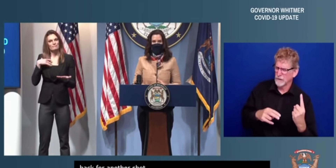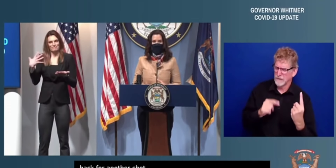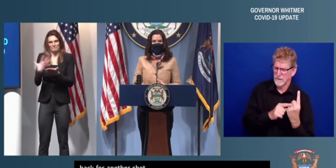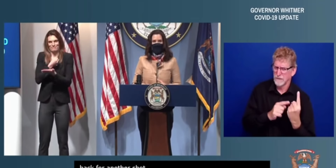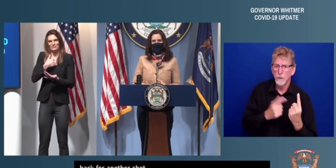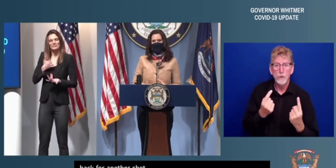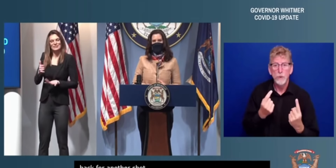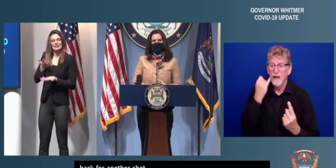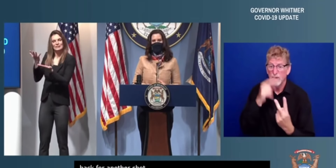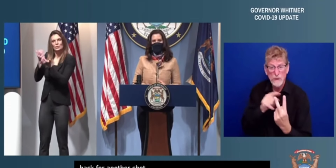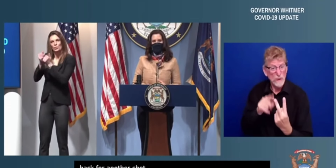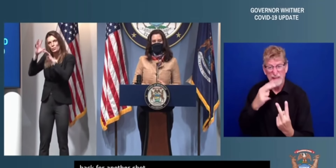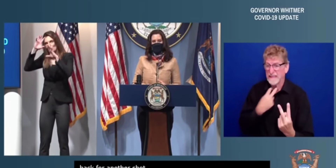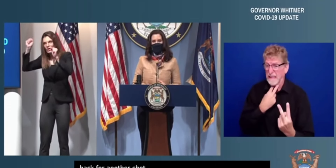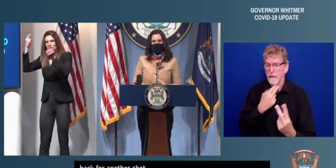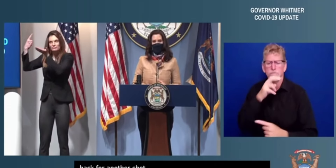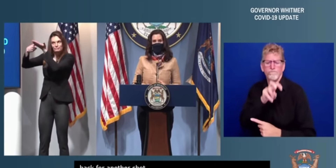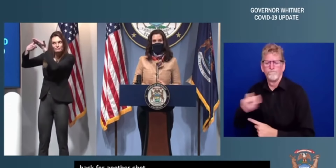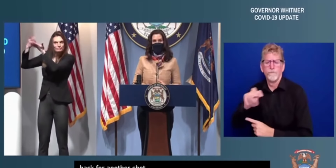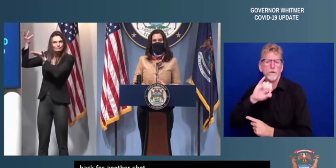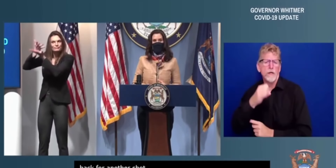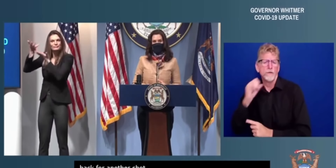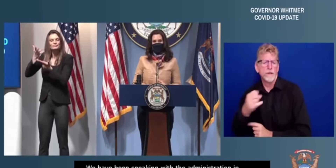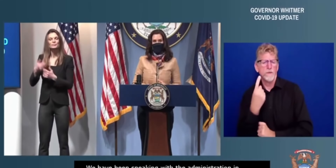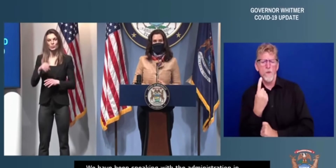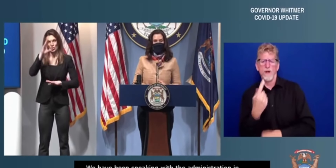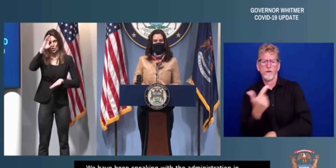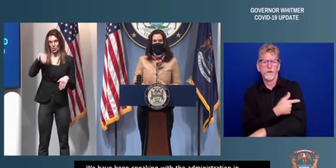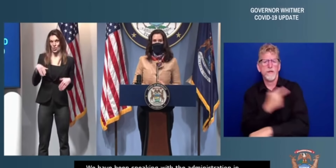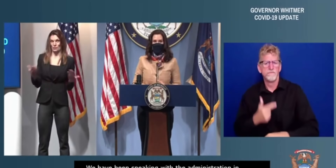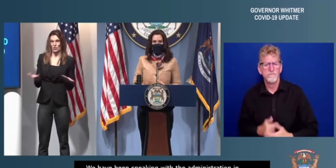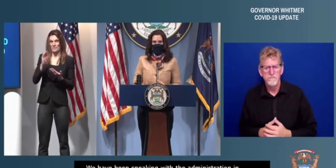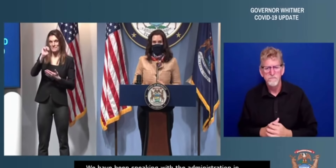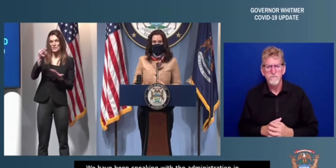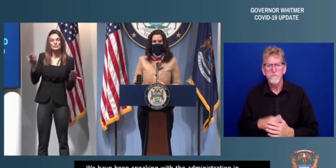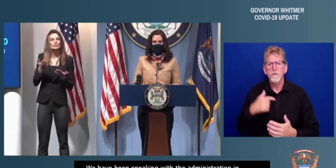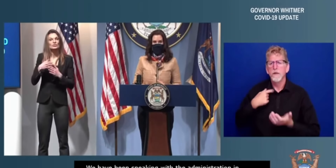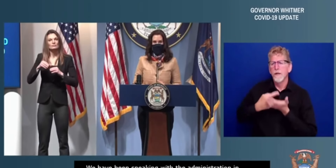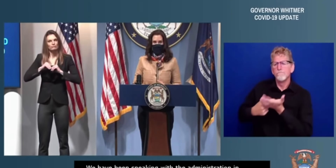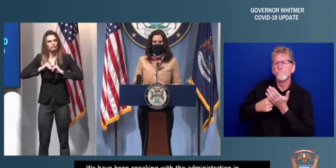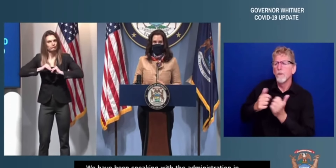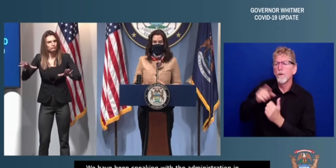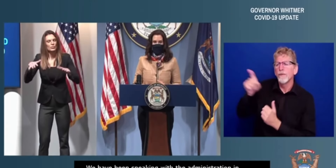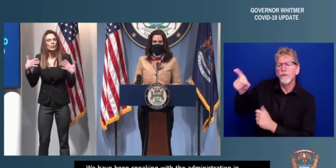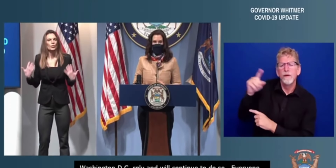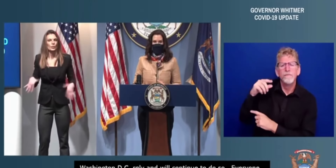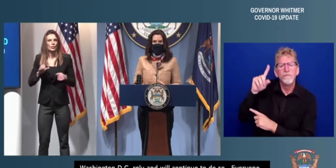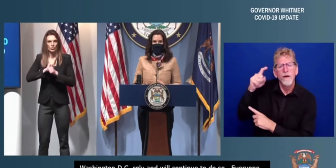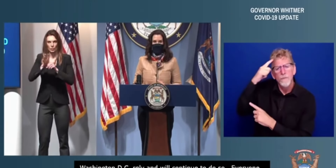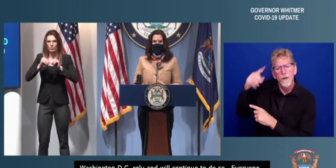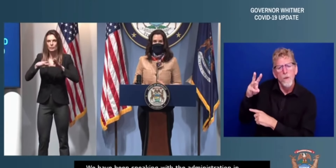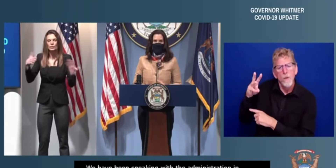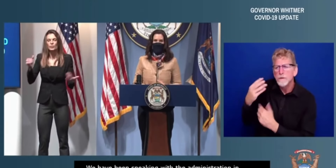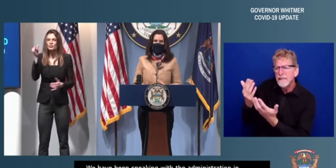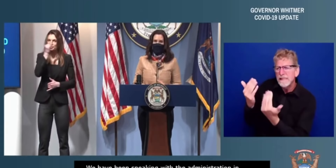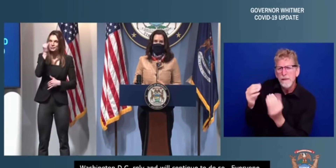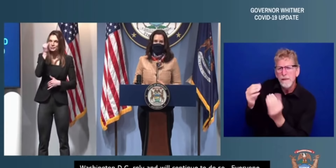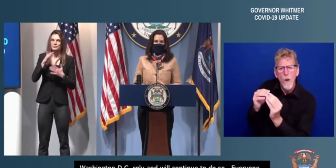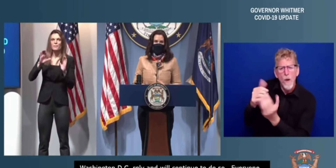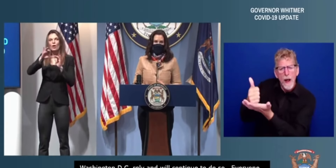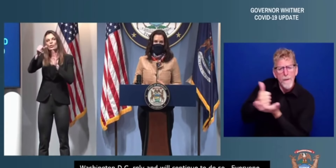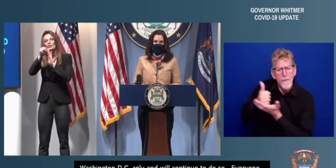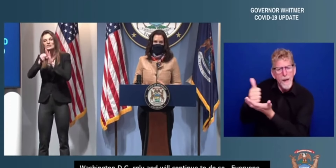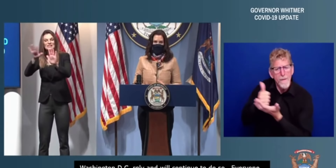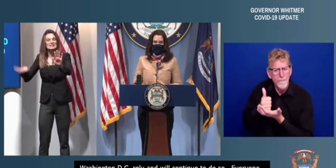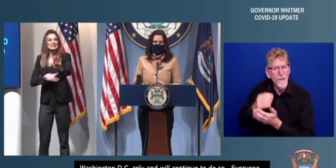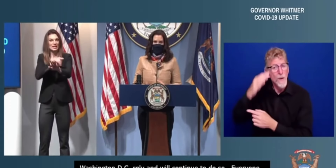do so. Because anyone who looks at a COVID map knows Michigan is unquestionably a national hotspot right now. My team and I have